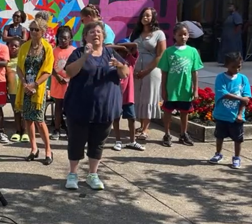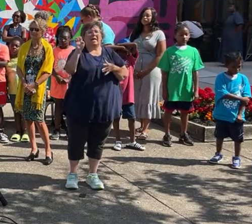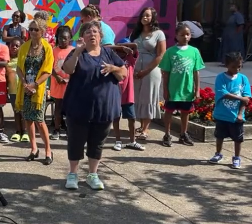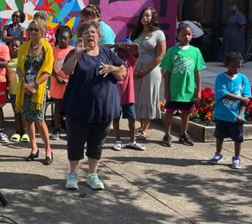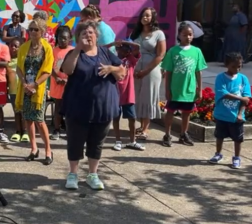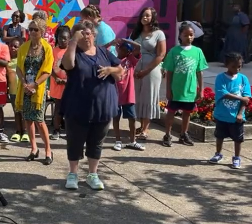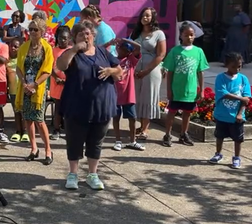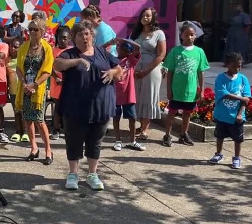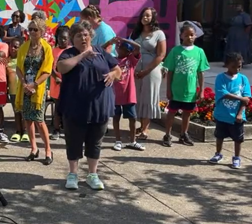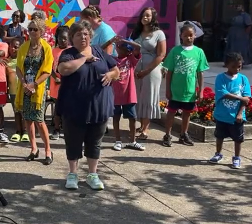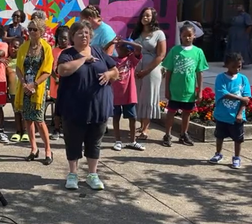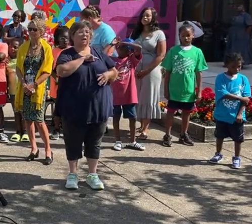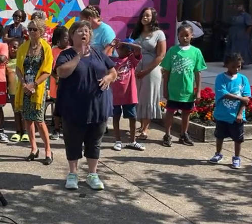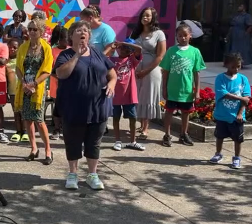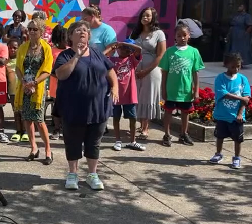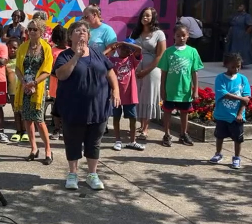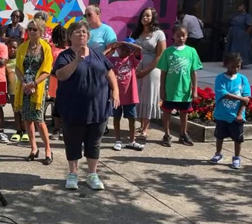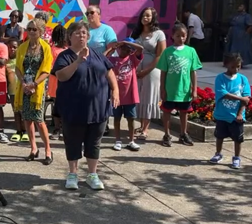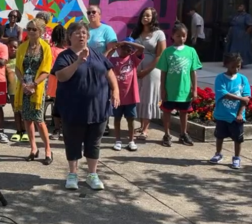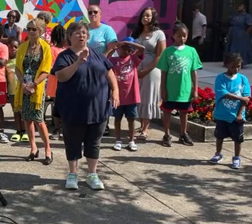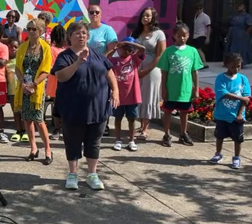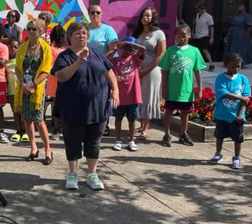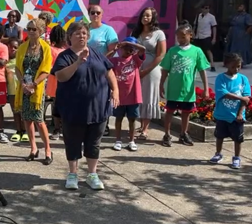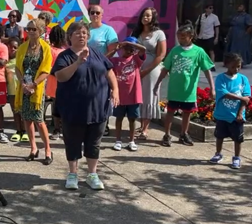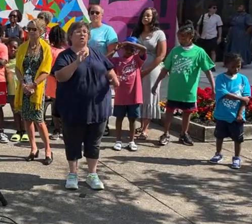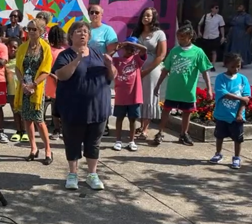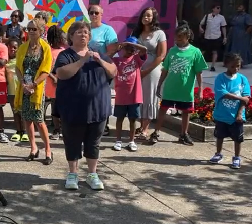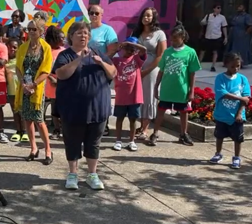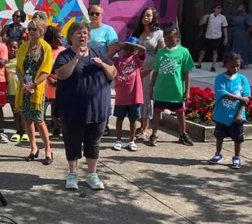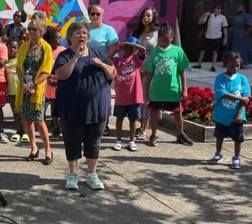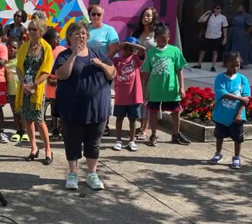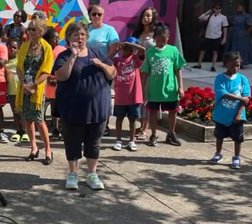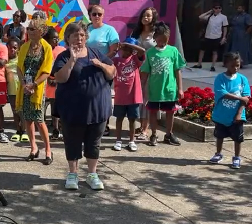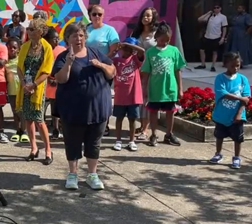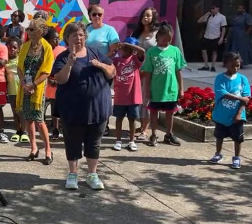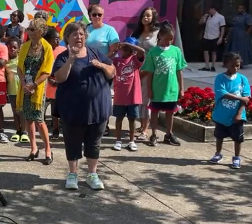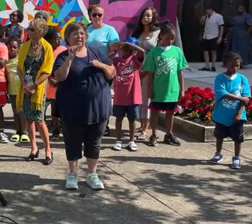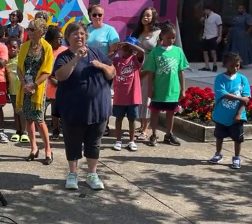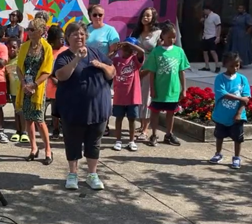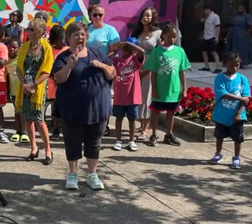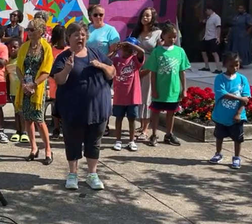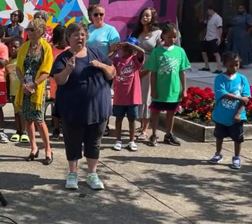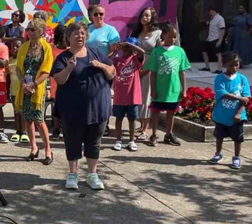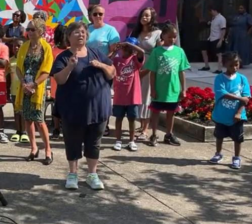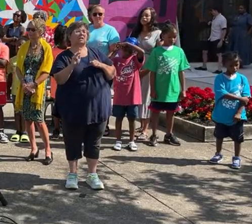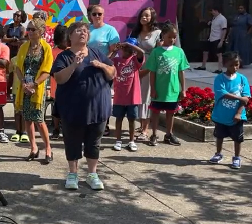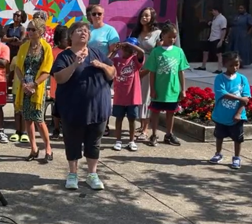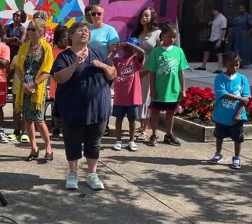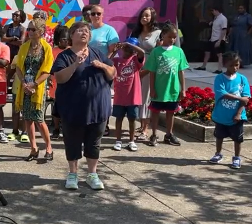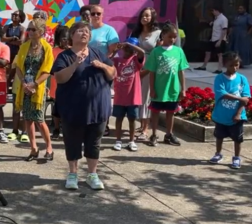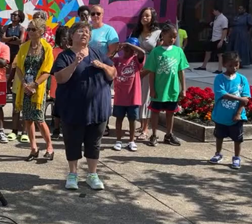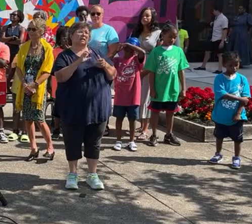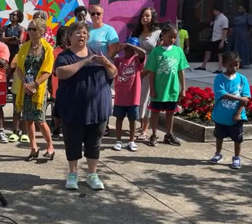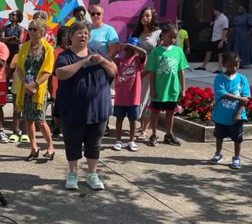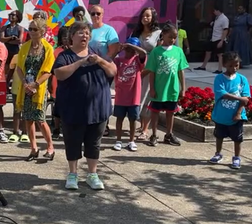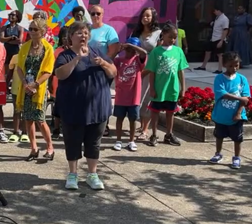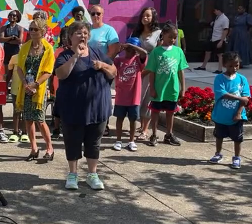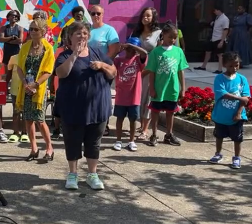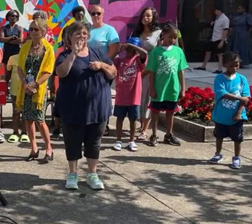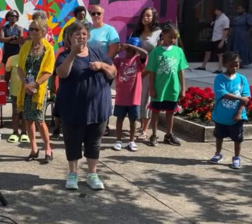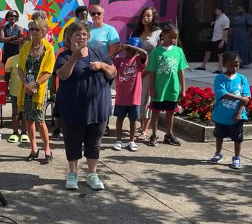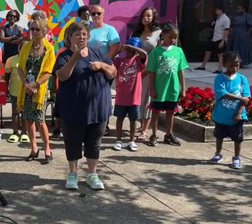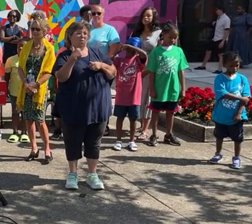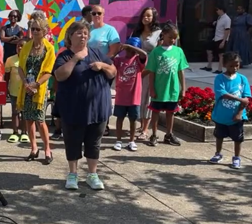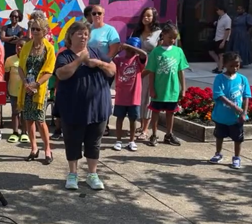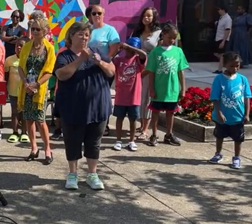for us. So in February, we, along with Eric and Zach, my collaborators at the AKG, we're